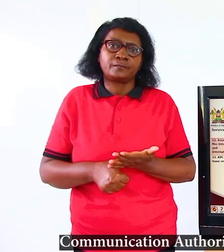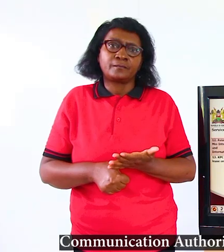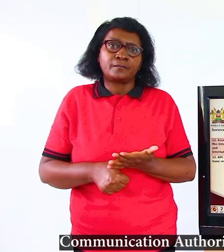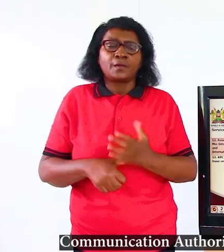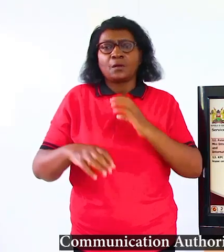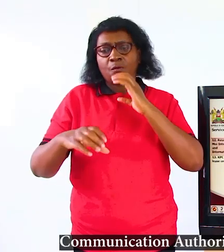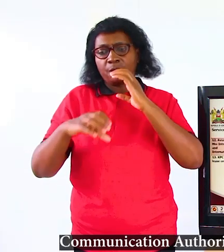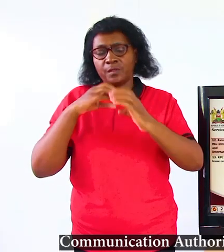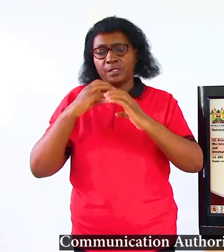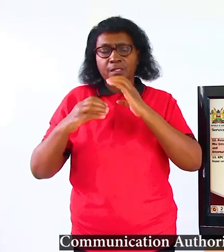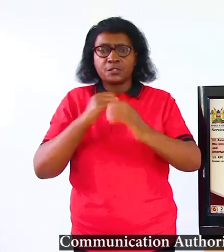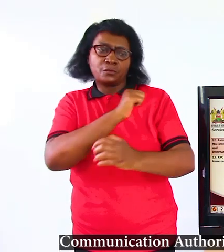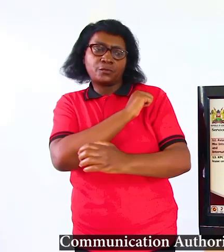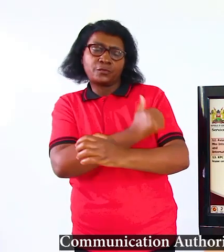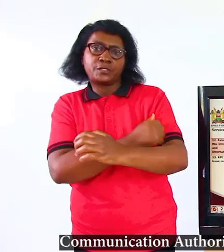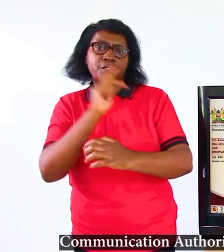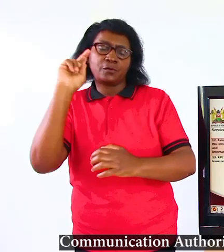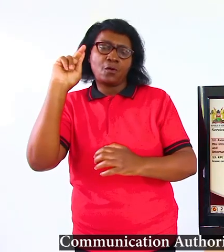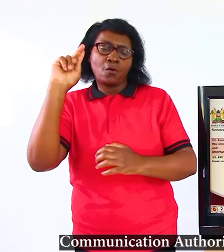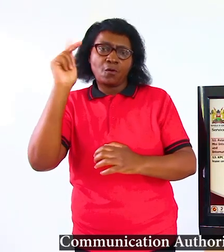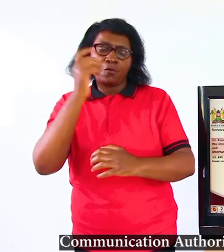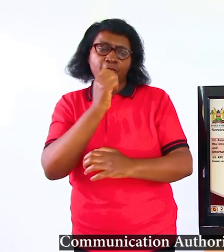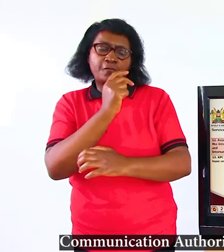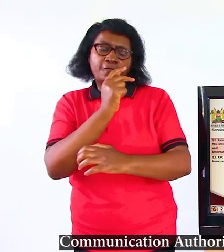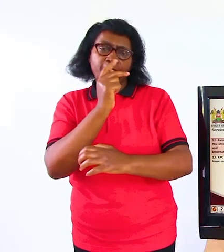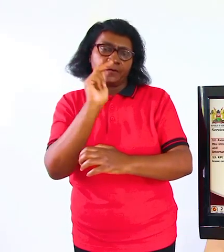Communication Authority of Kenya CA license,